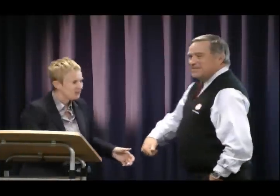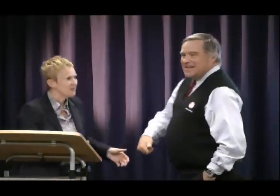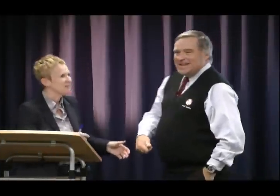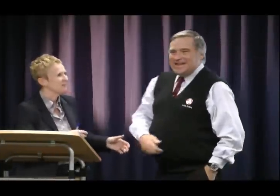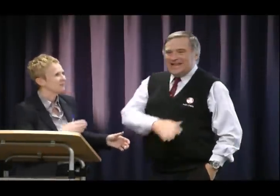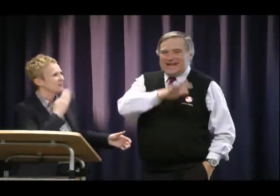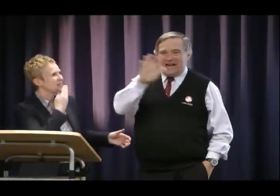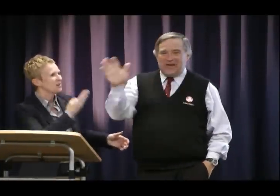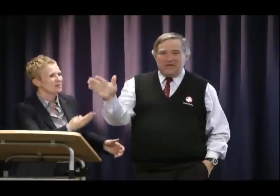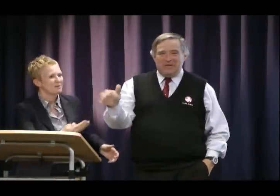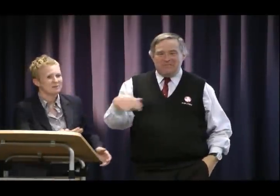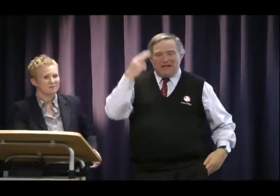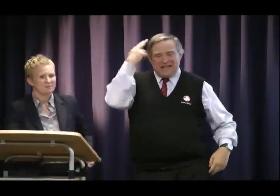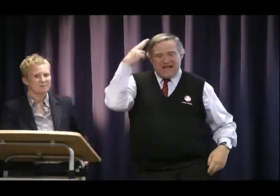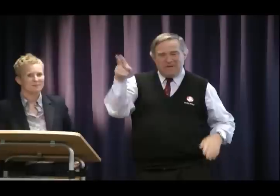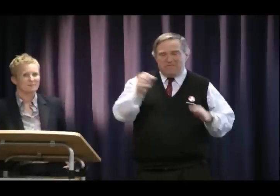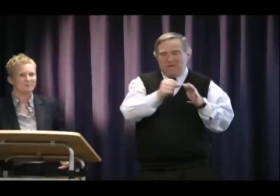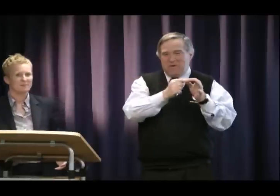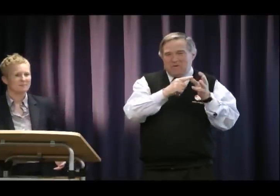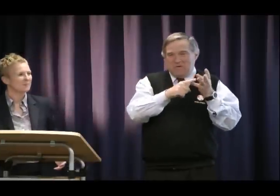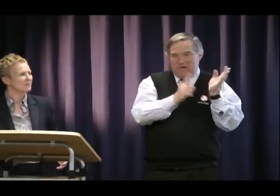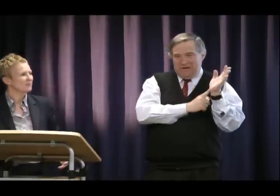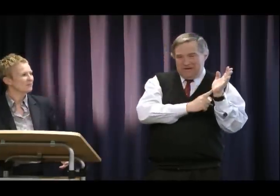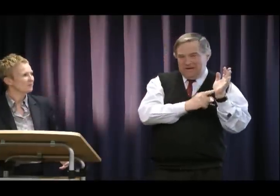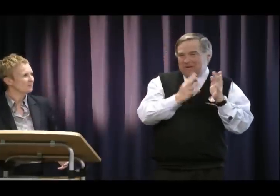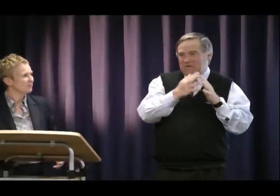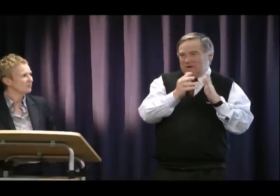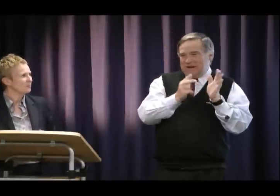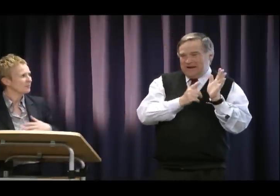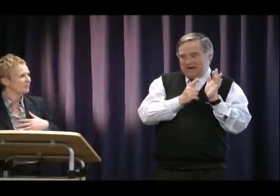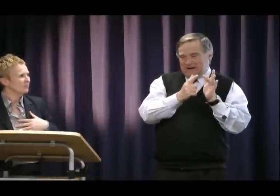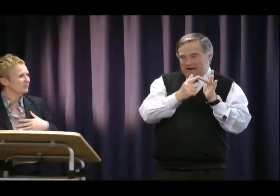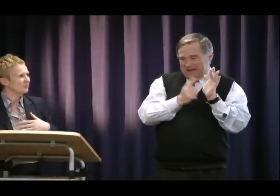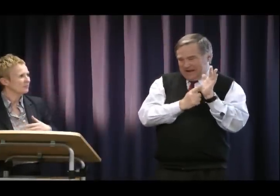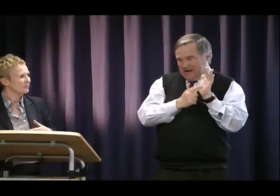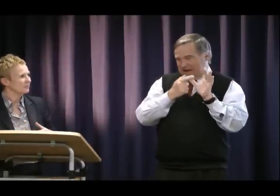Yes, please. Hello, my name is Paul.